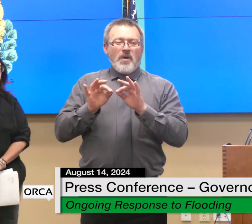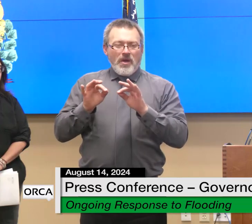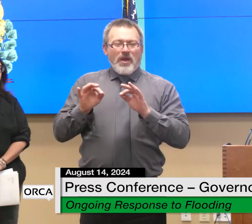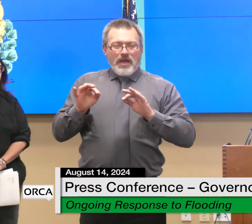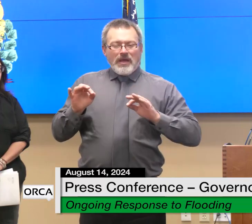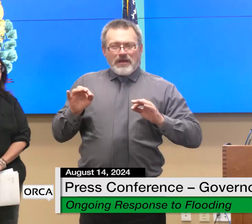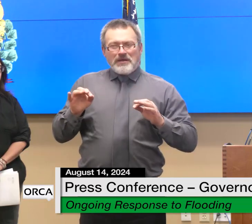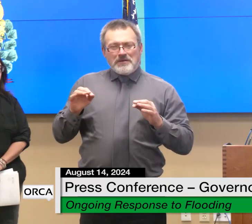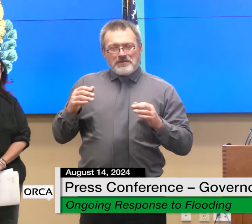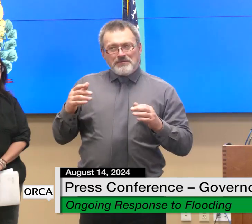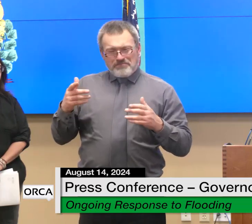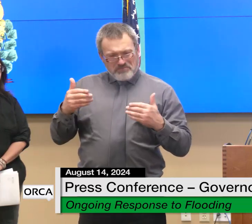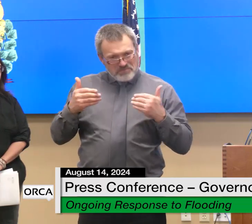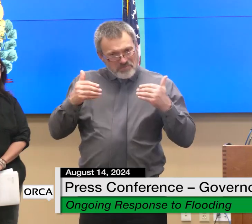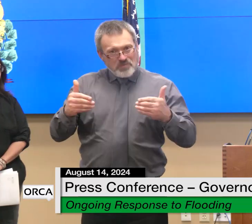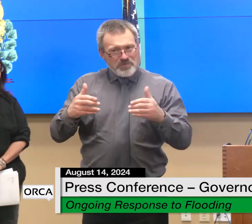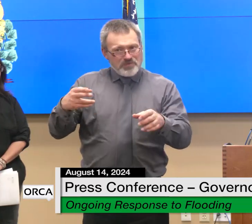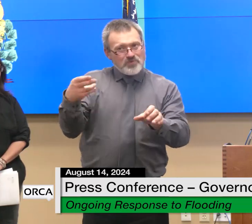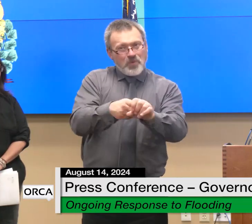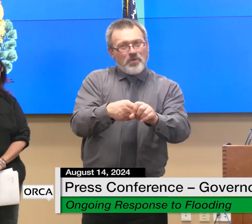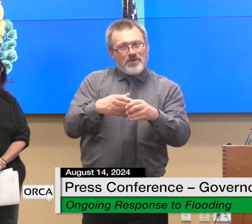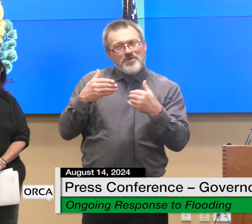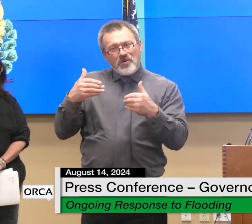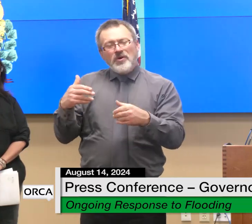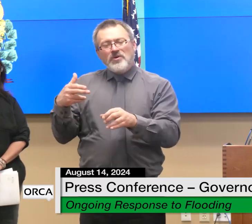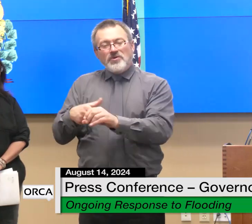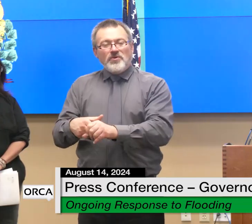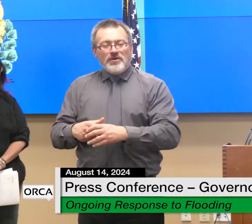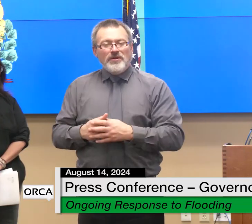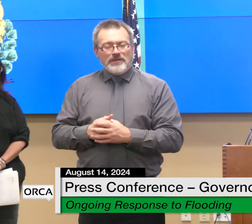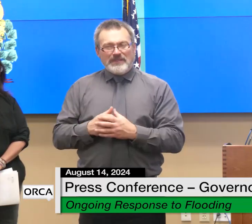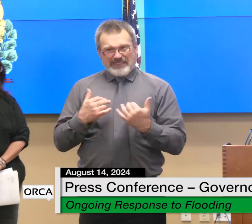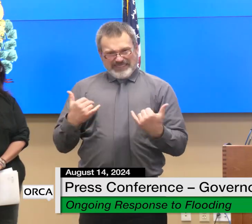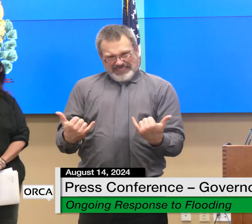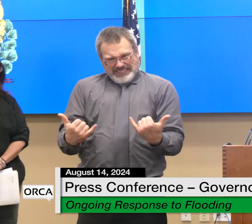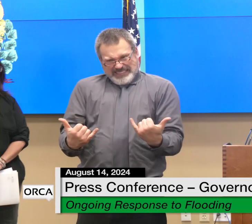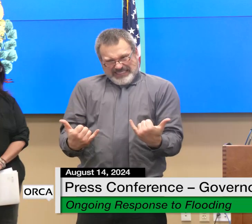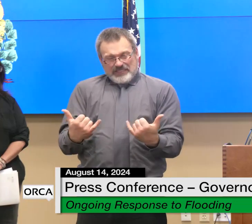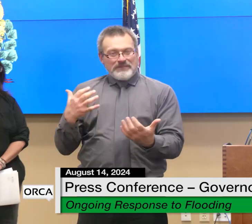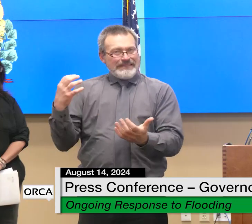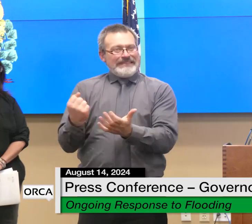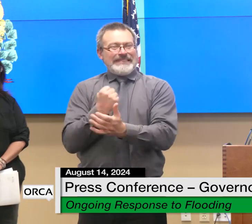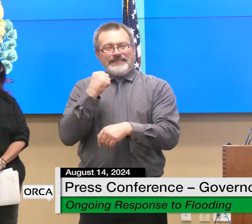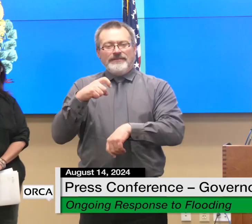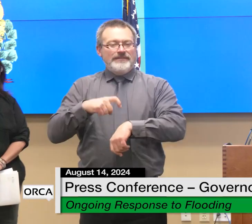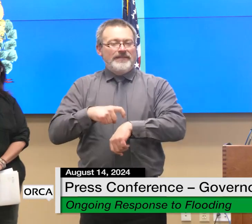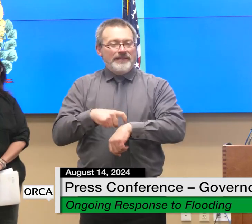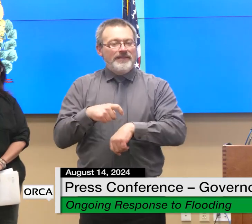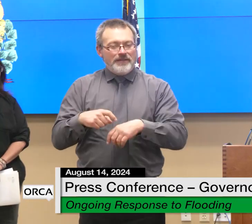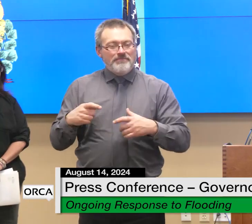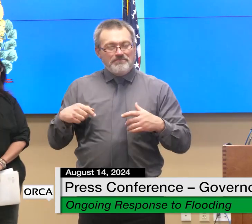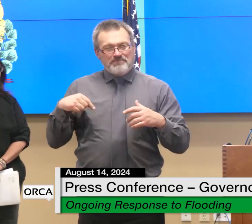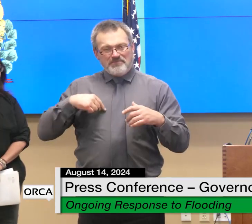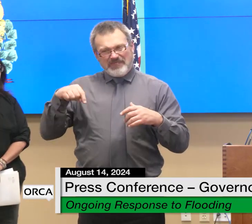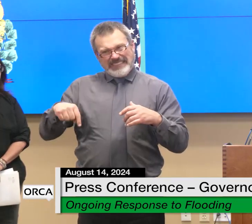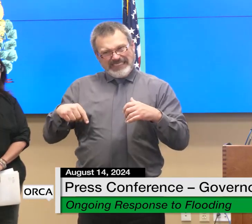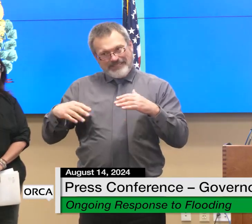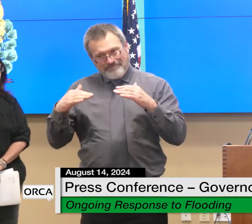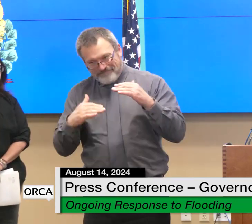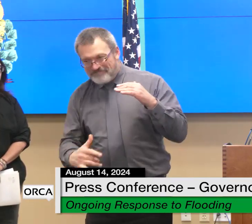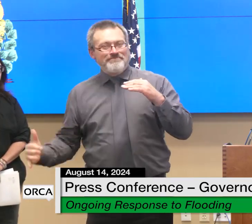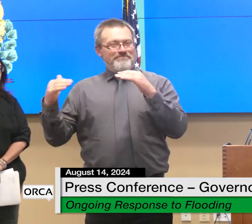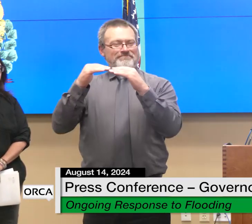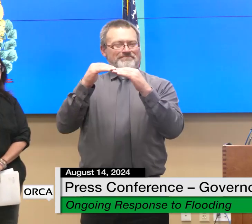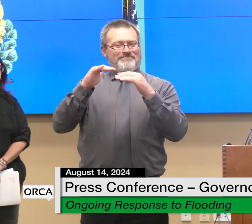Now is the time to step up, get involved, and help our state recover the Vermont way. I'll now turn it over to Chief